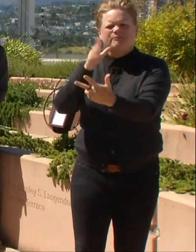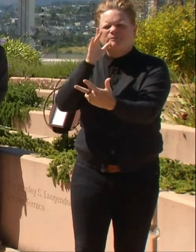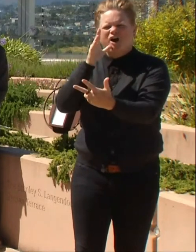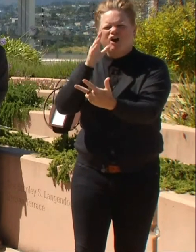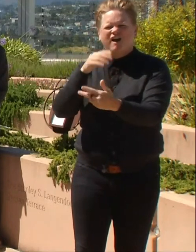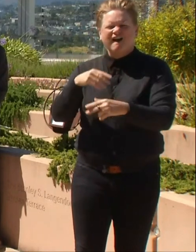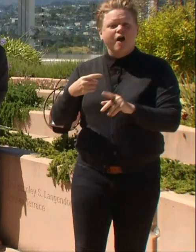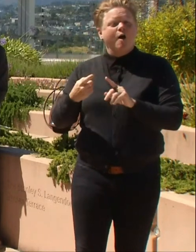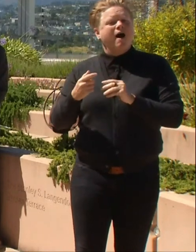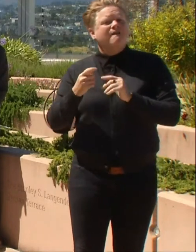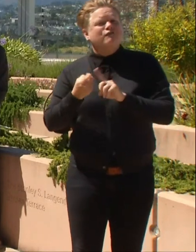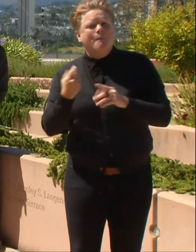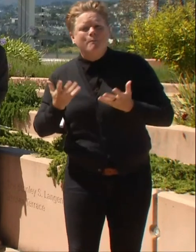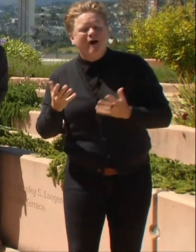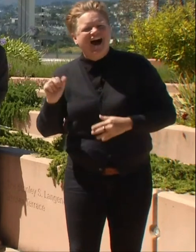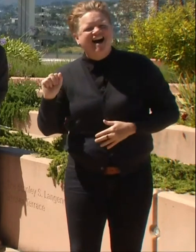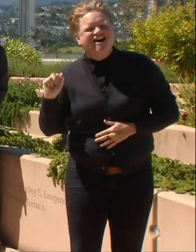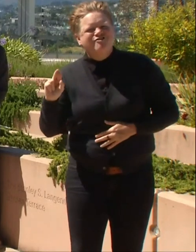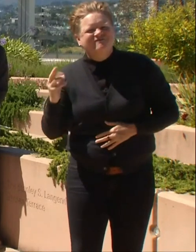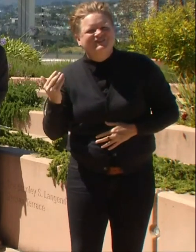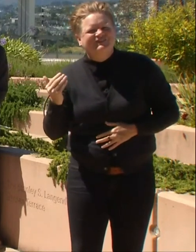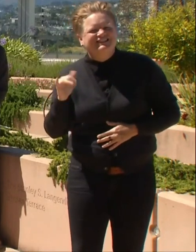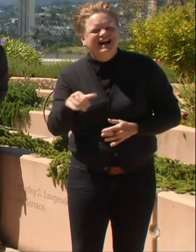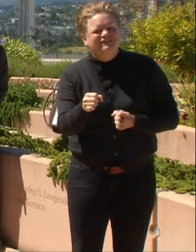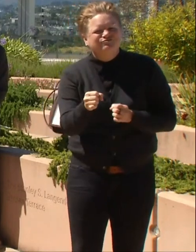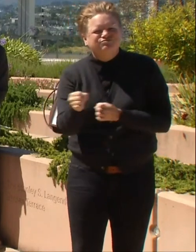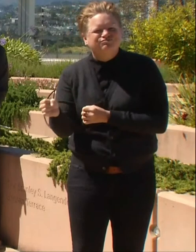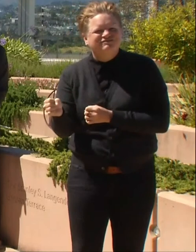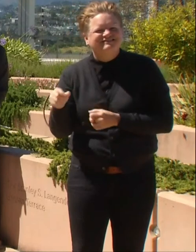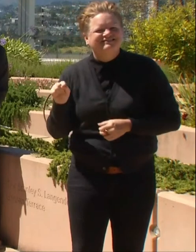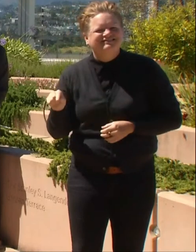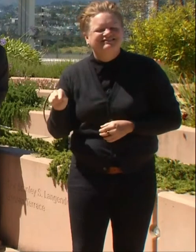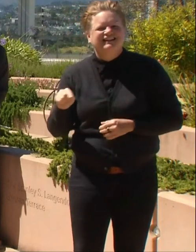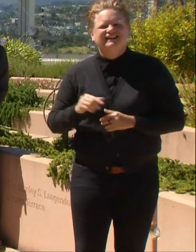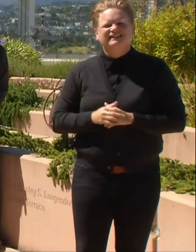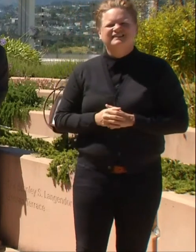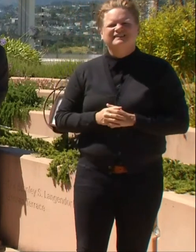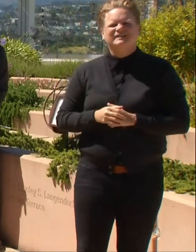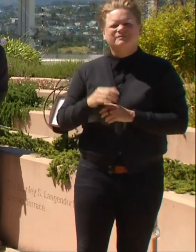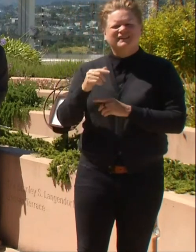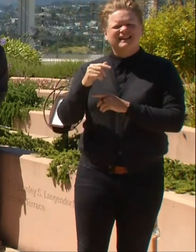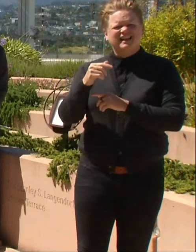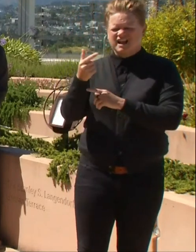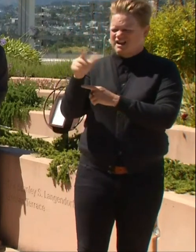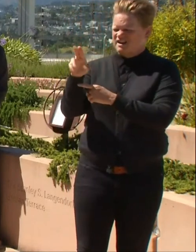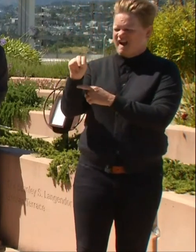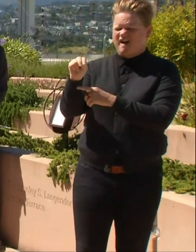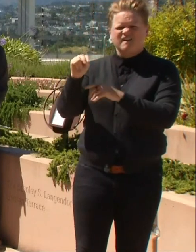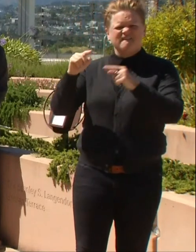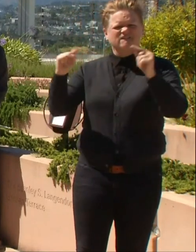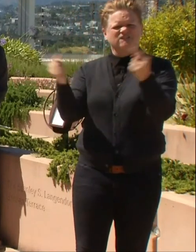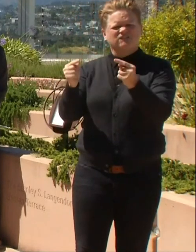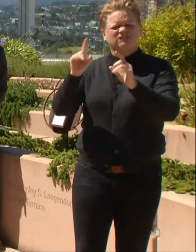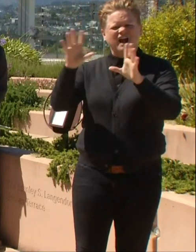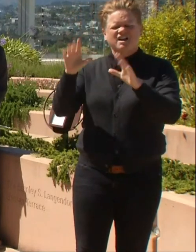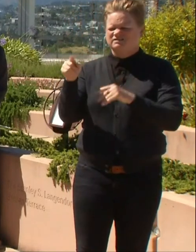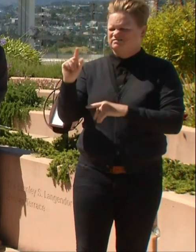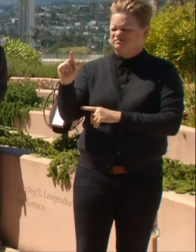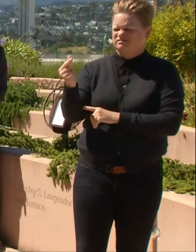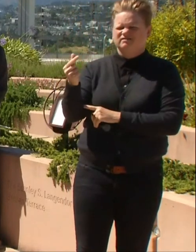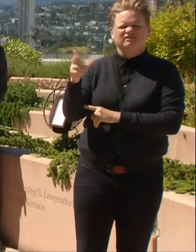weapon. Gun violence affects all Americans, but it disproportionately affects Black and Brown